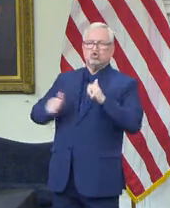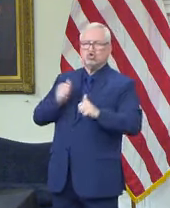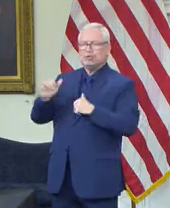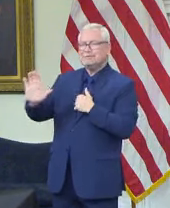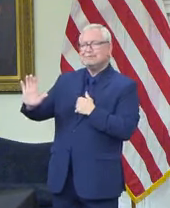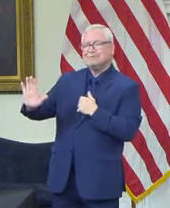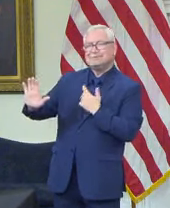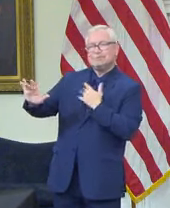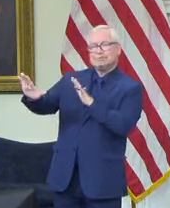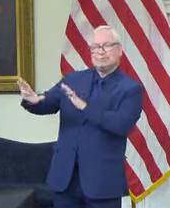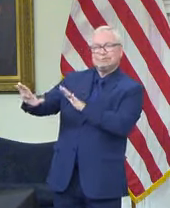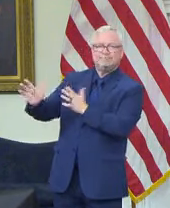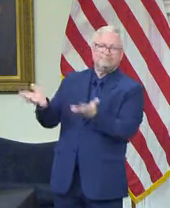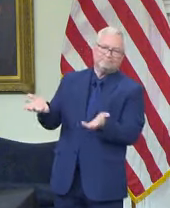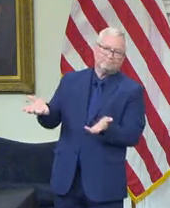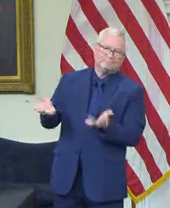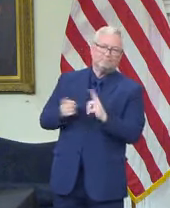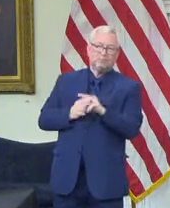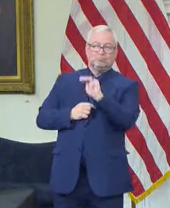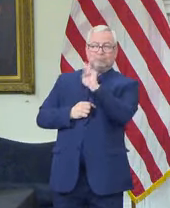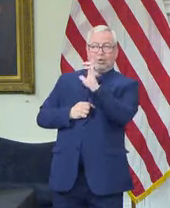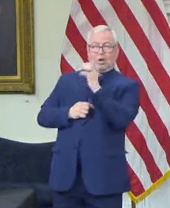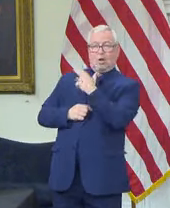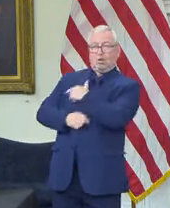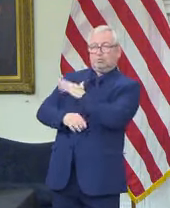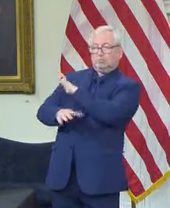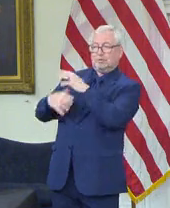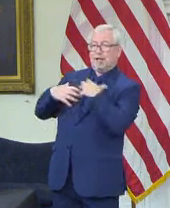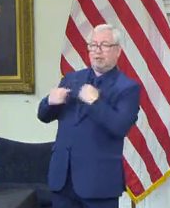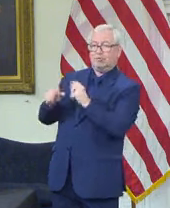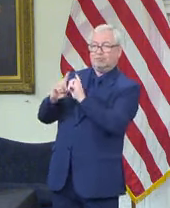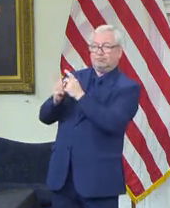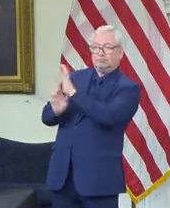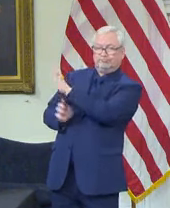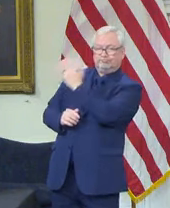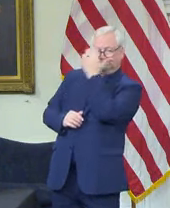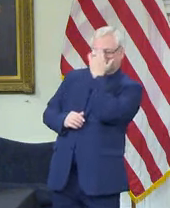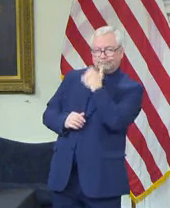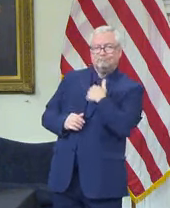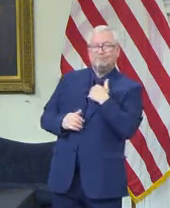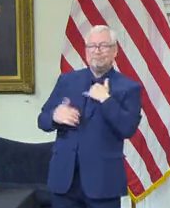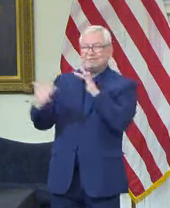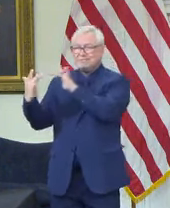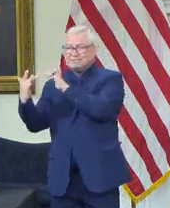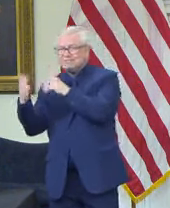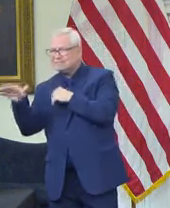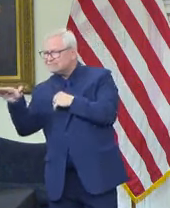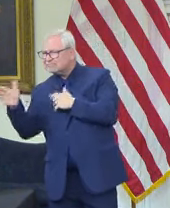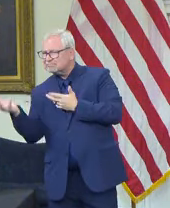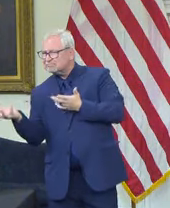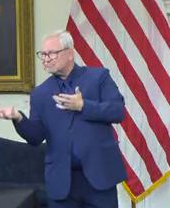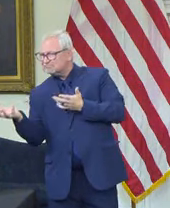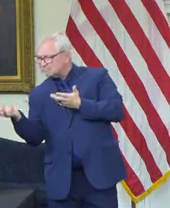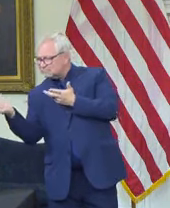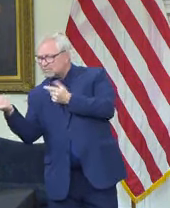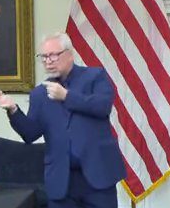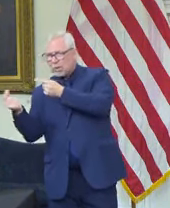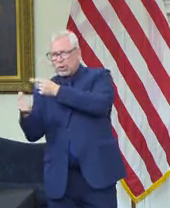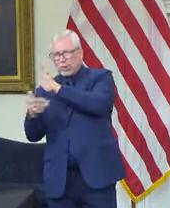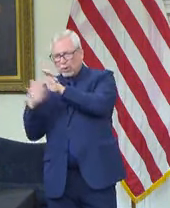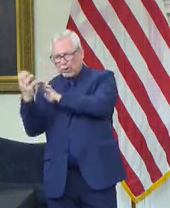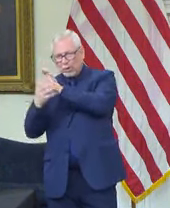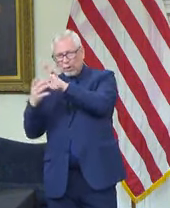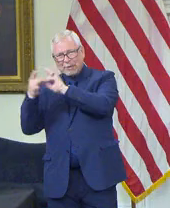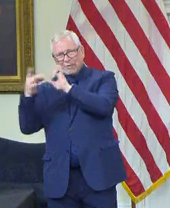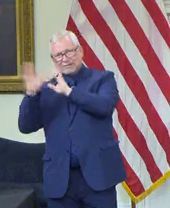Montgomery County, our health department has reached out to them to try to clarify some confusion that they have and to try to let them